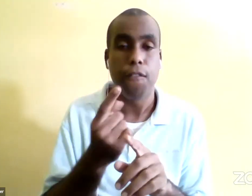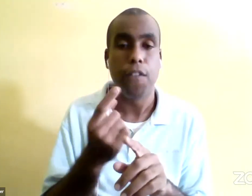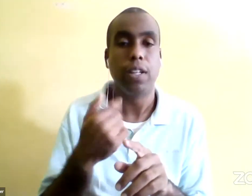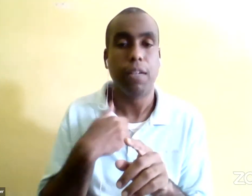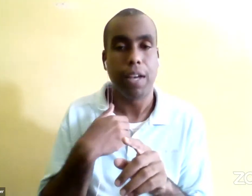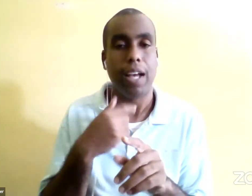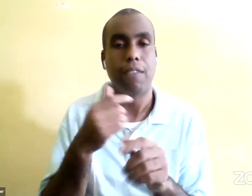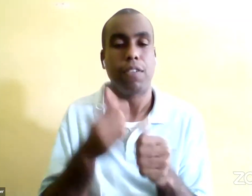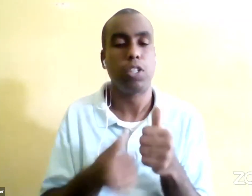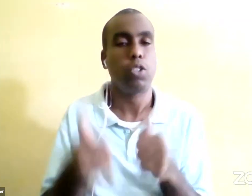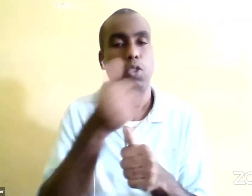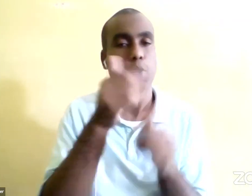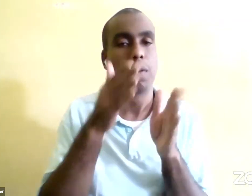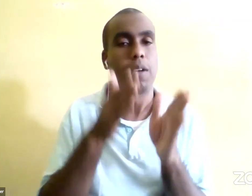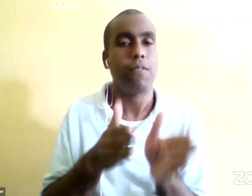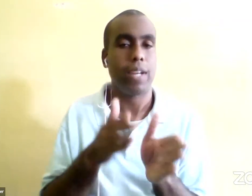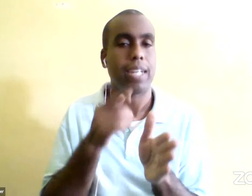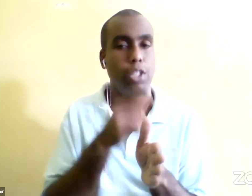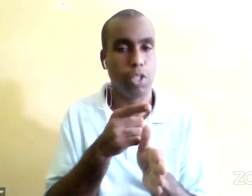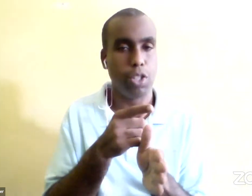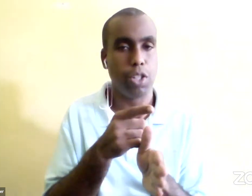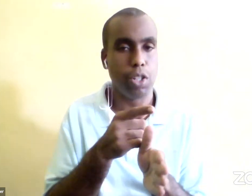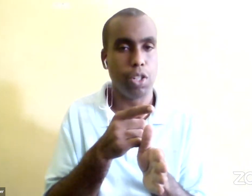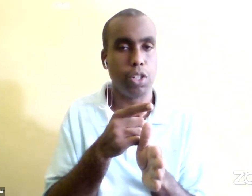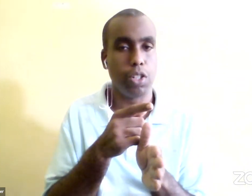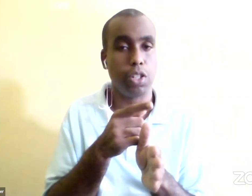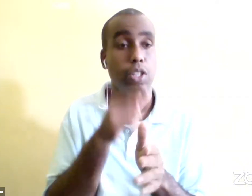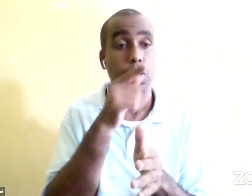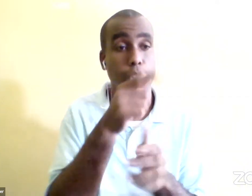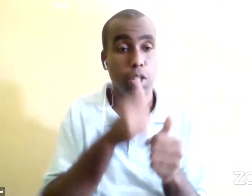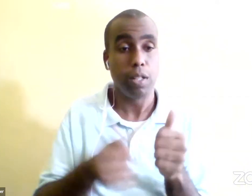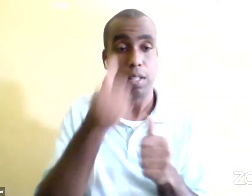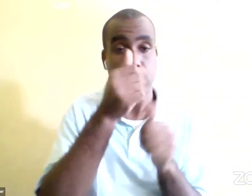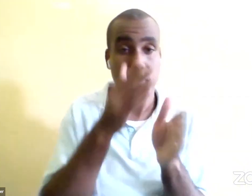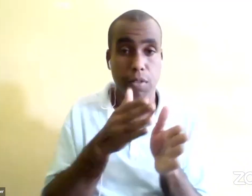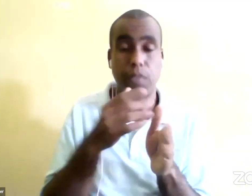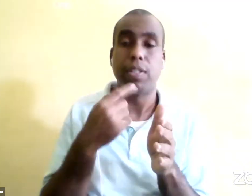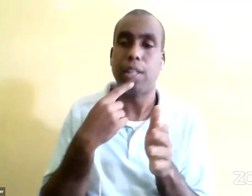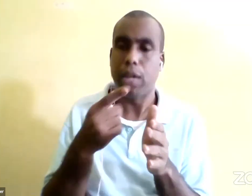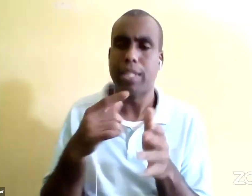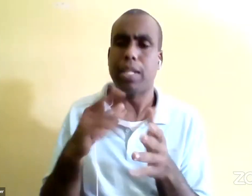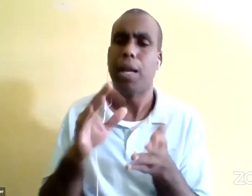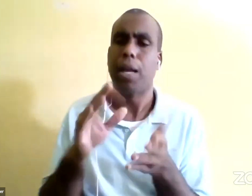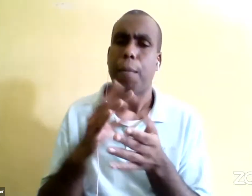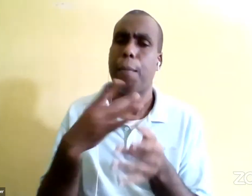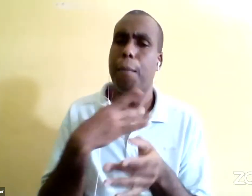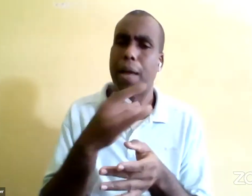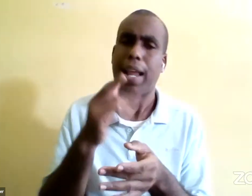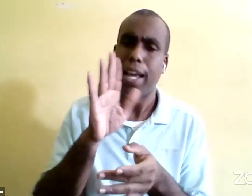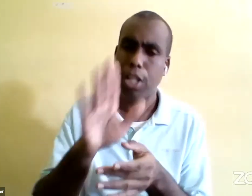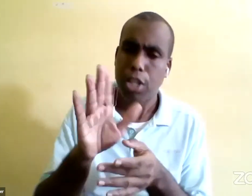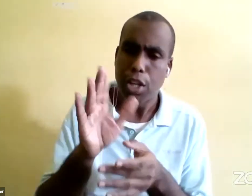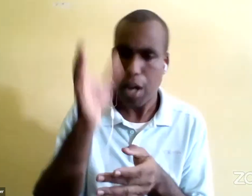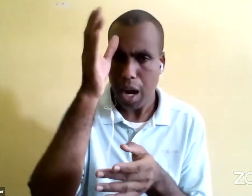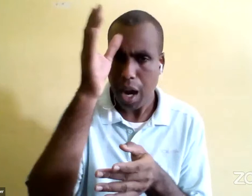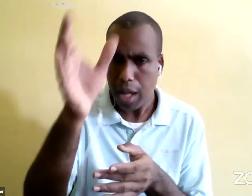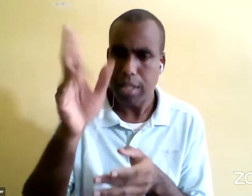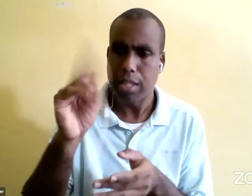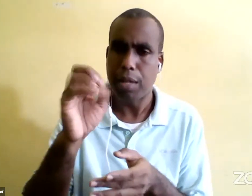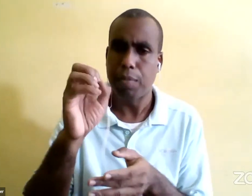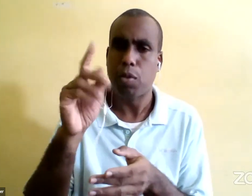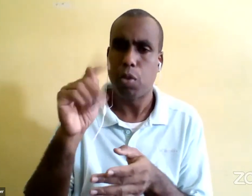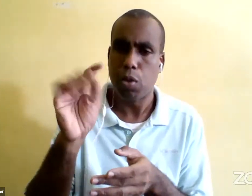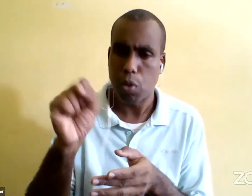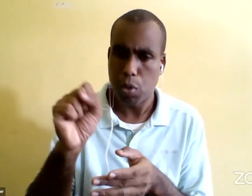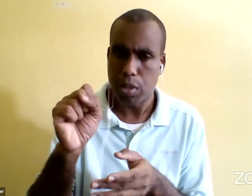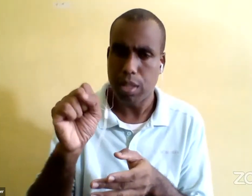whoever the lecturer is, needs to say, yes, I agree to, I like this concept note and I agree to be a supervisor. So the application is not